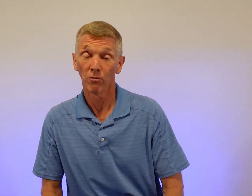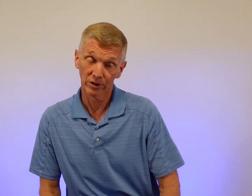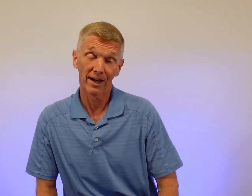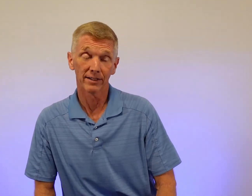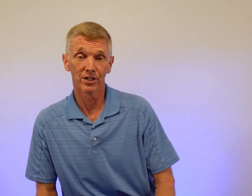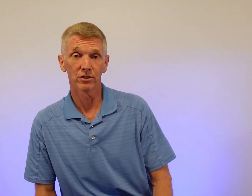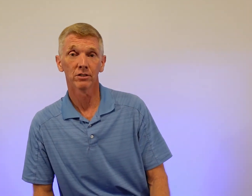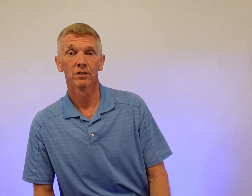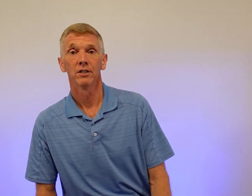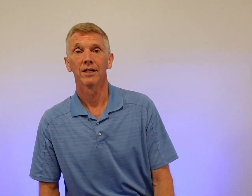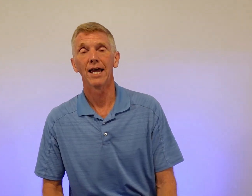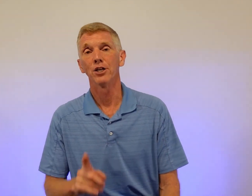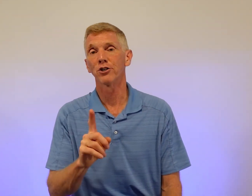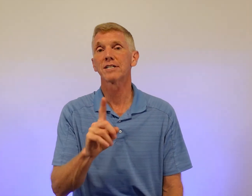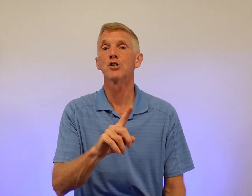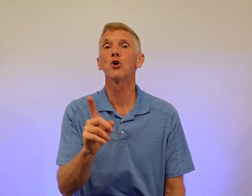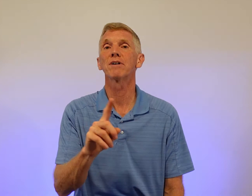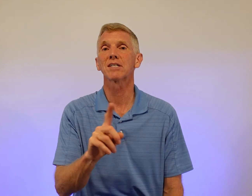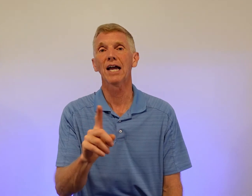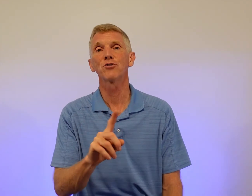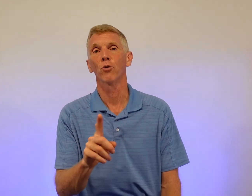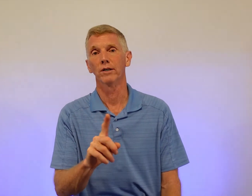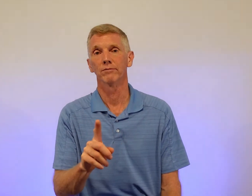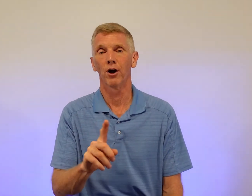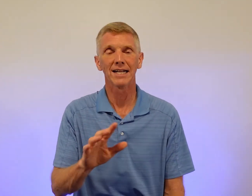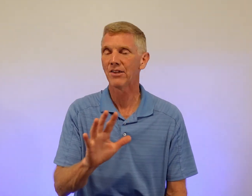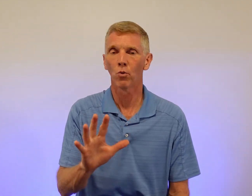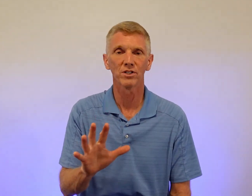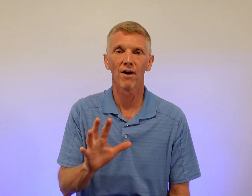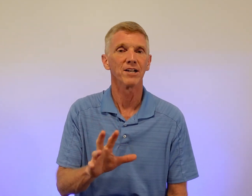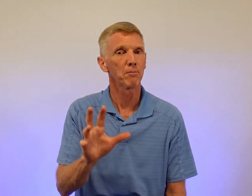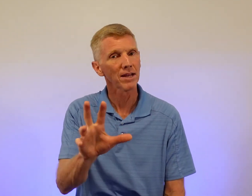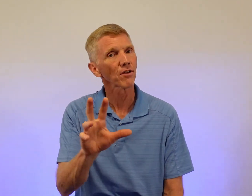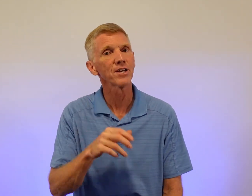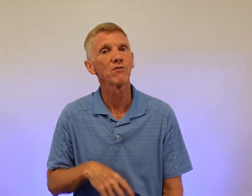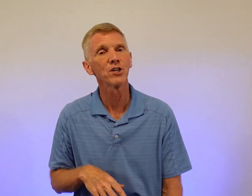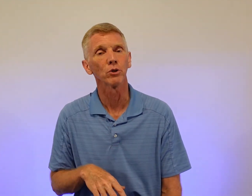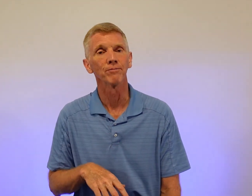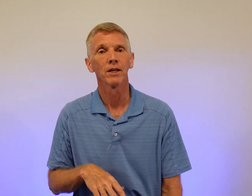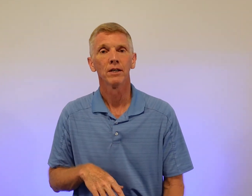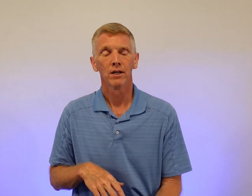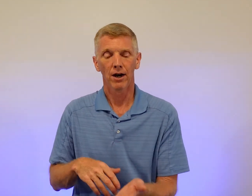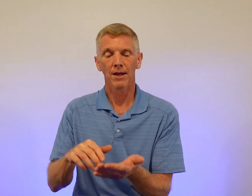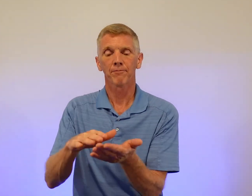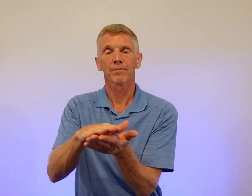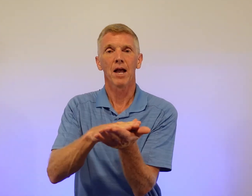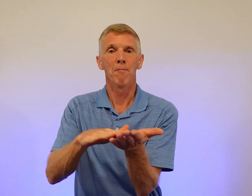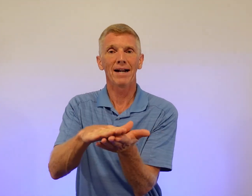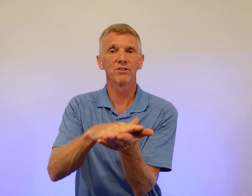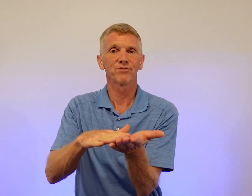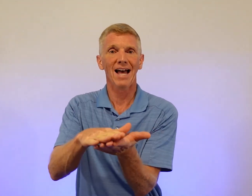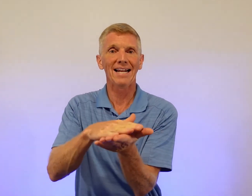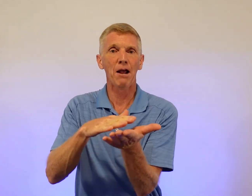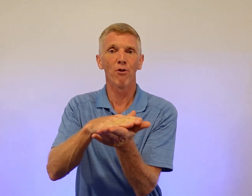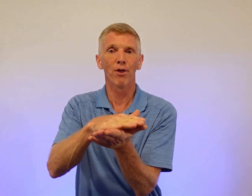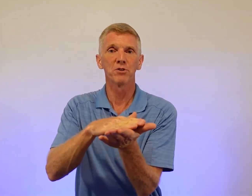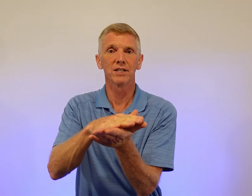you've got a kitchen. Okay. You're going to see two different signs for it. All right. Either one's fine. It depends on the individual. All right. I'm back to this flat hand with the thumb sticking